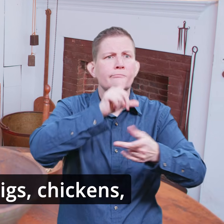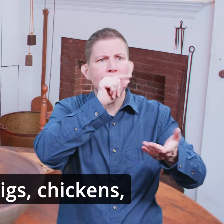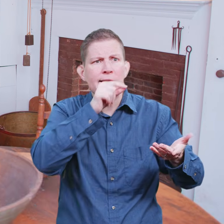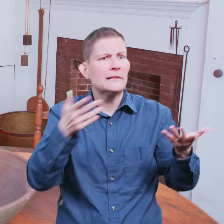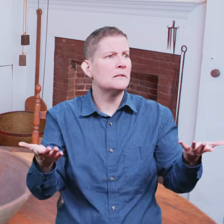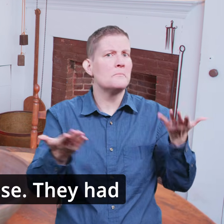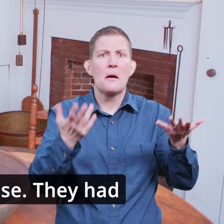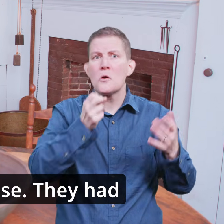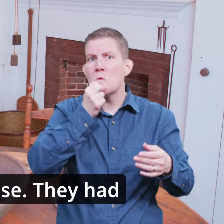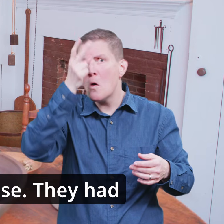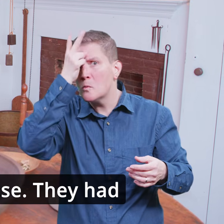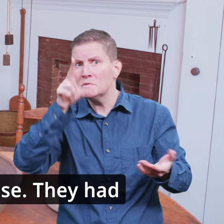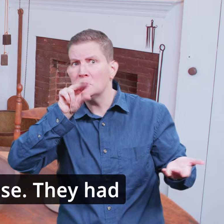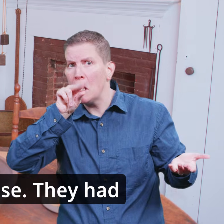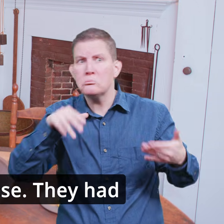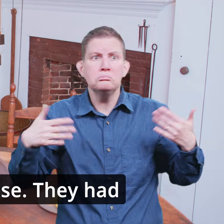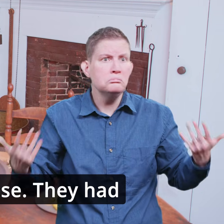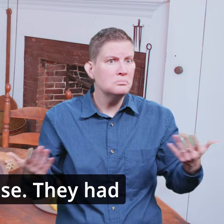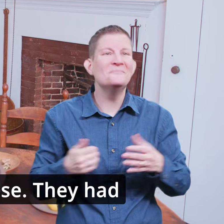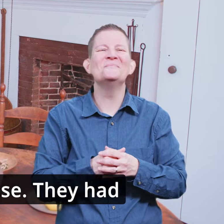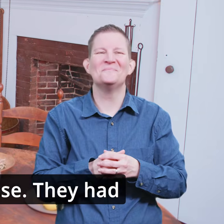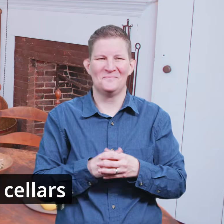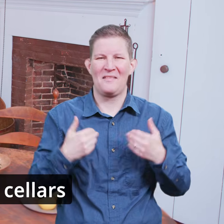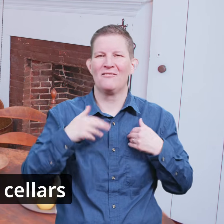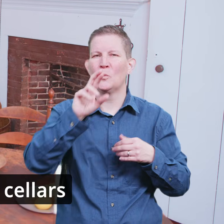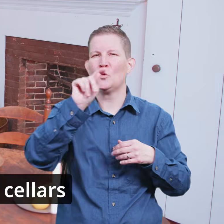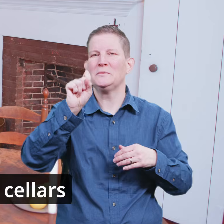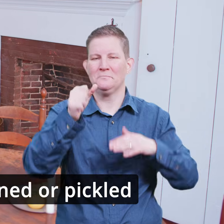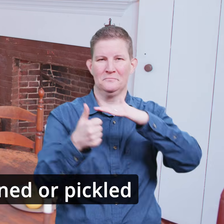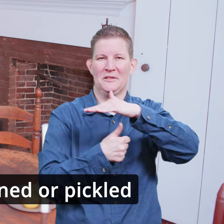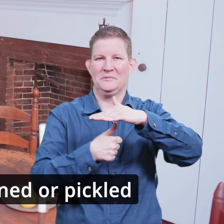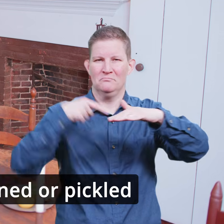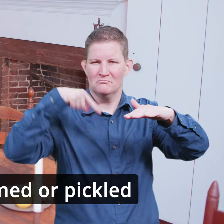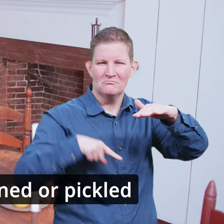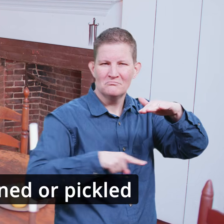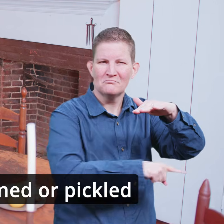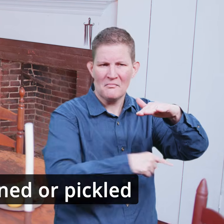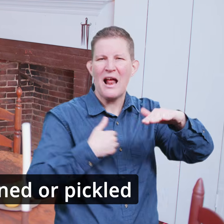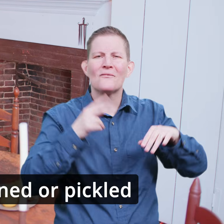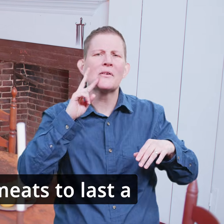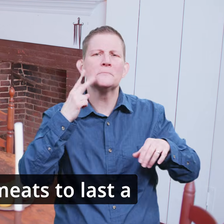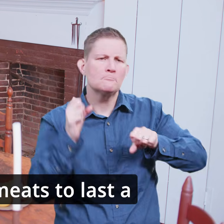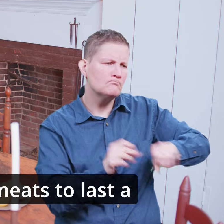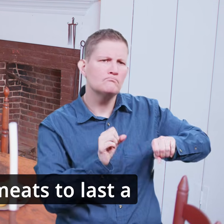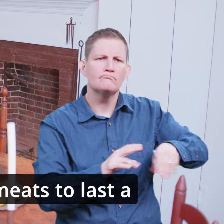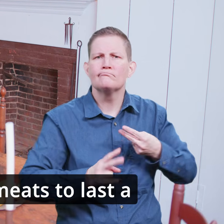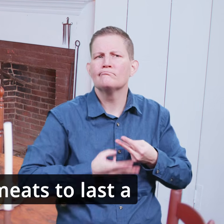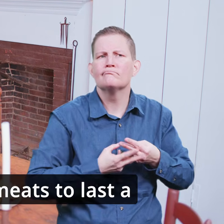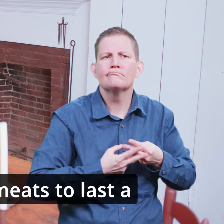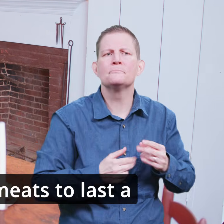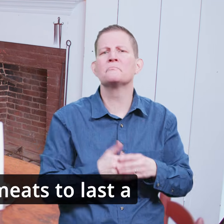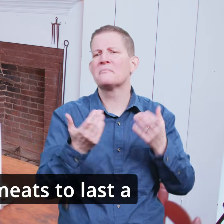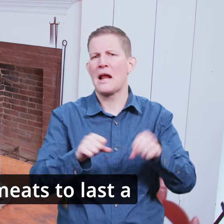pigs, chickens, and maybe goats or geese. They had underground root cellars which they filled with brined or pickled vegetables and